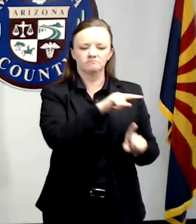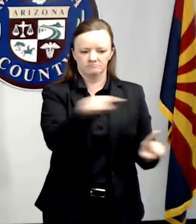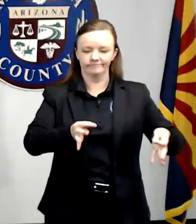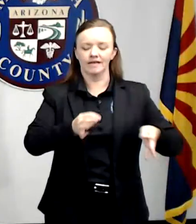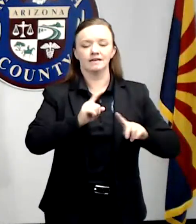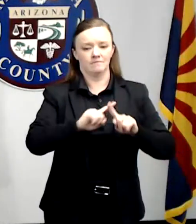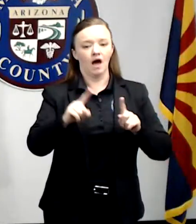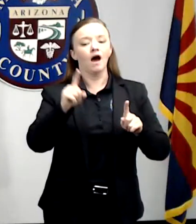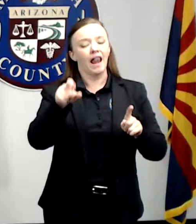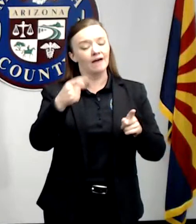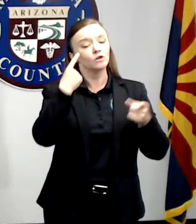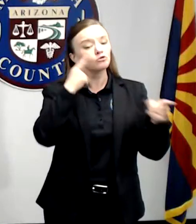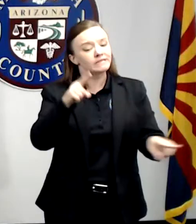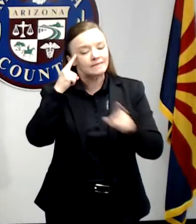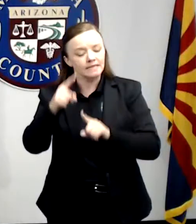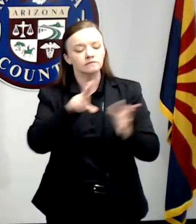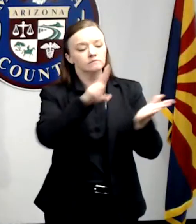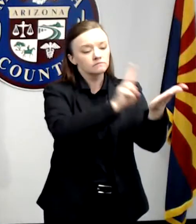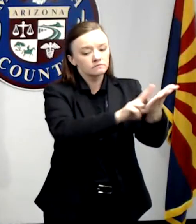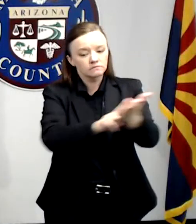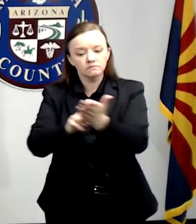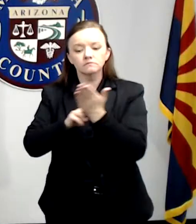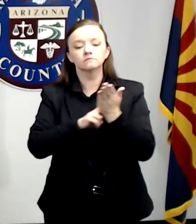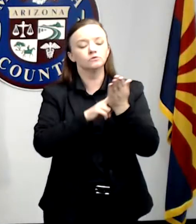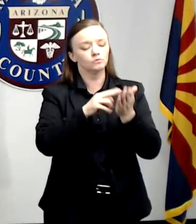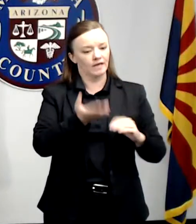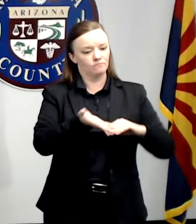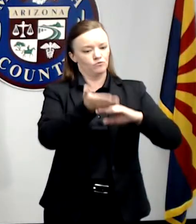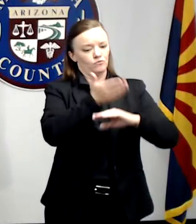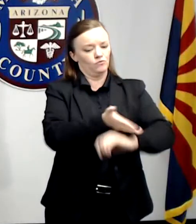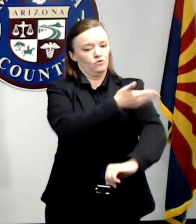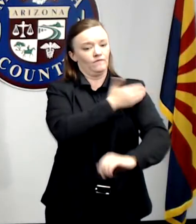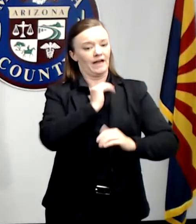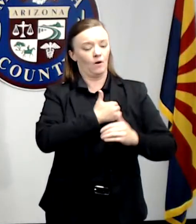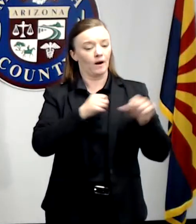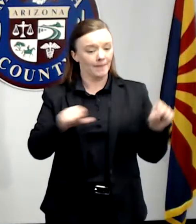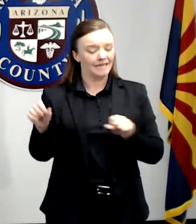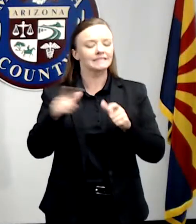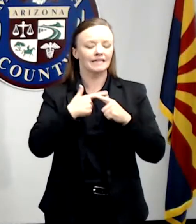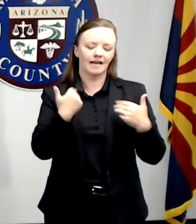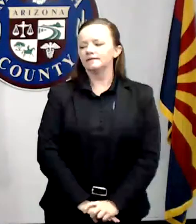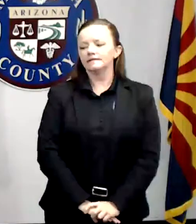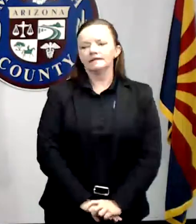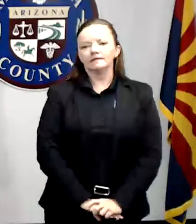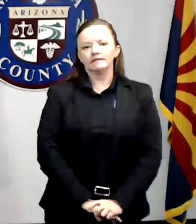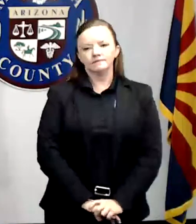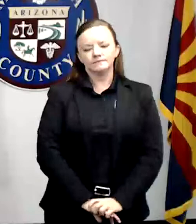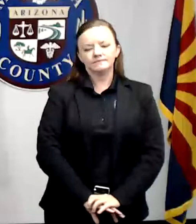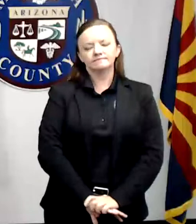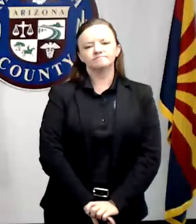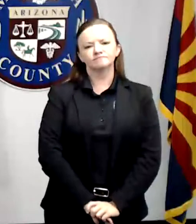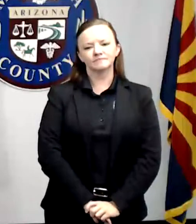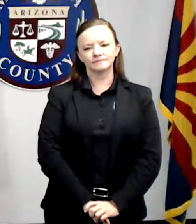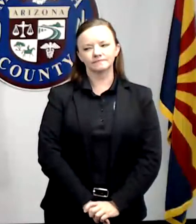plan. Capacity that we have in public health alone, we'll be able to share a lot more with you. Para tener una capacidad para poder hacer